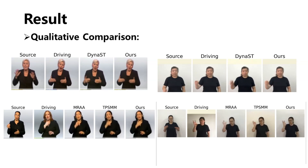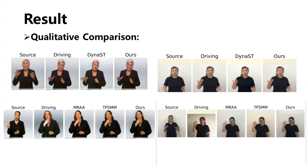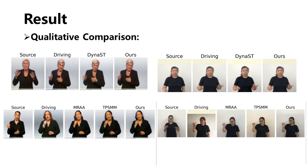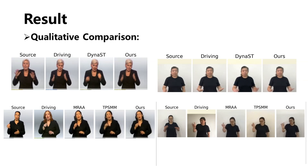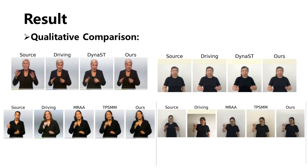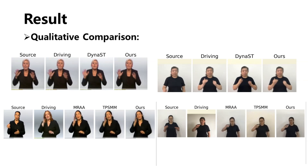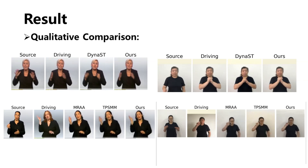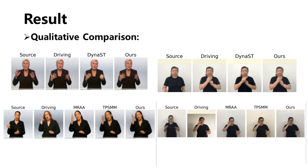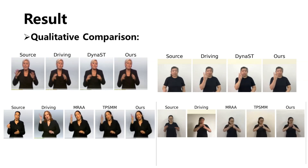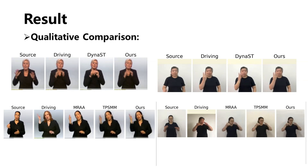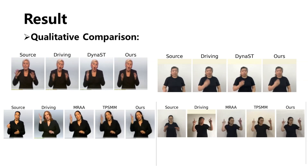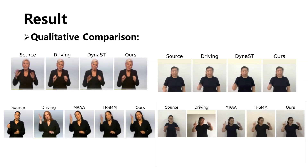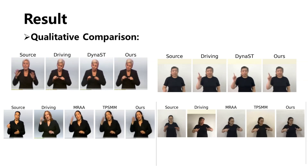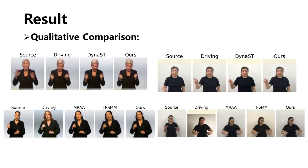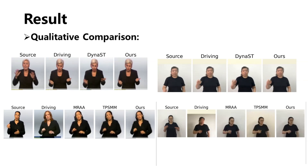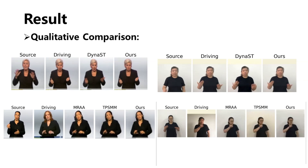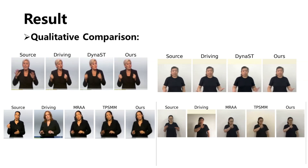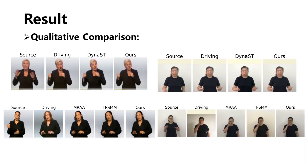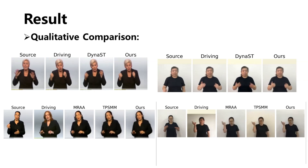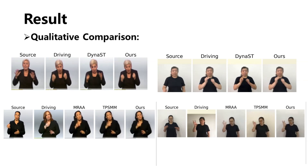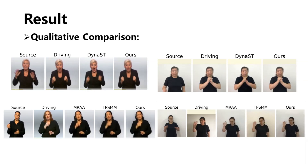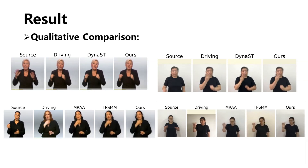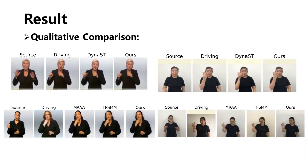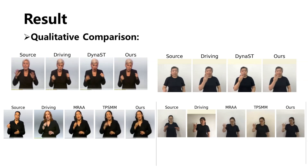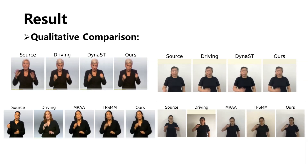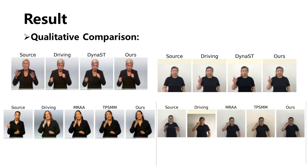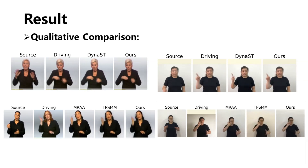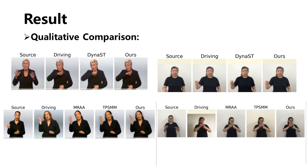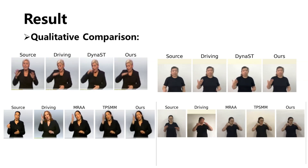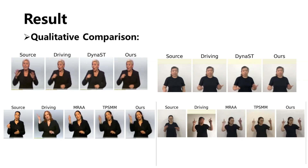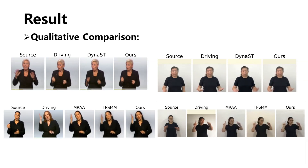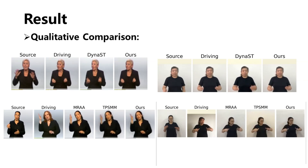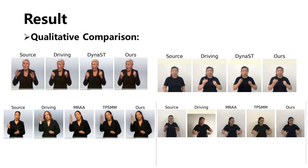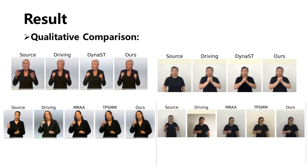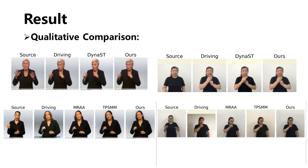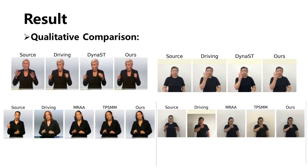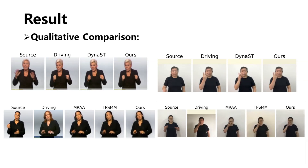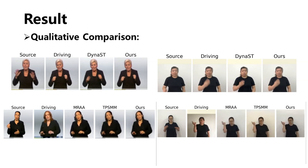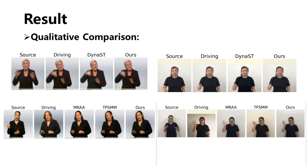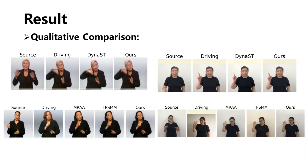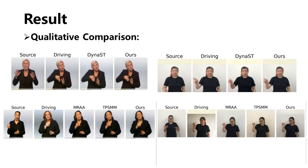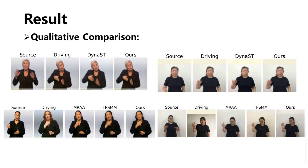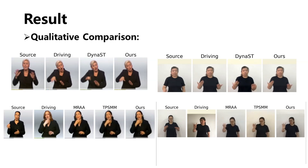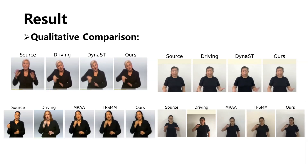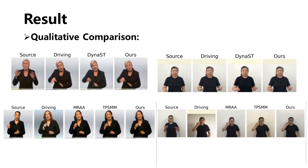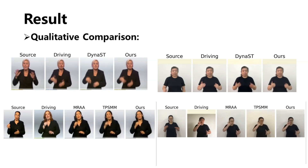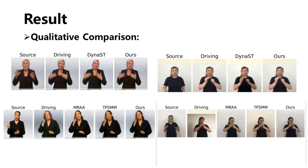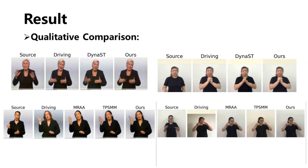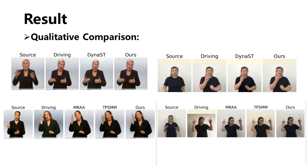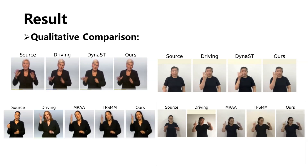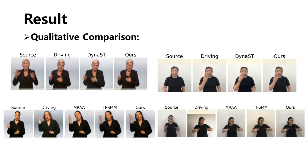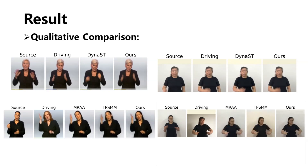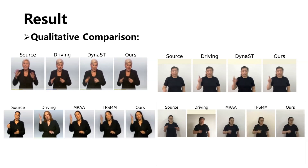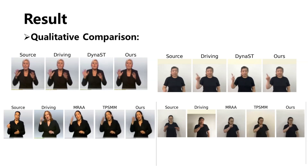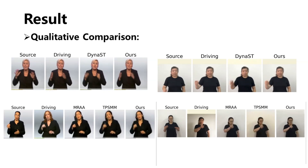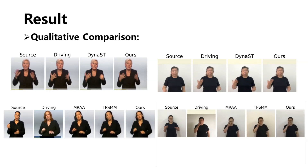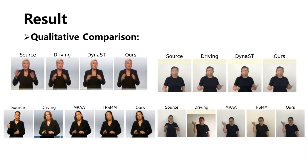others. On the left, we have examples generated by Dynast and TPSMM. Notice the blurred